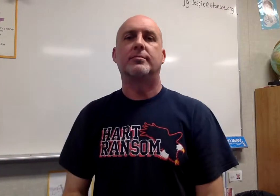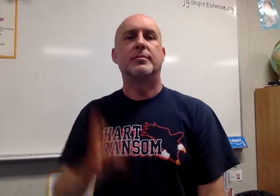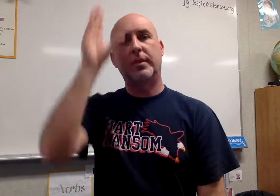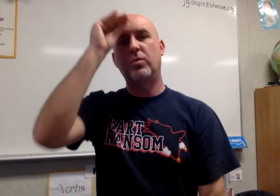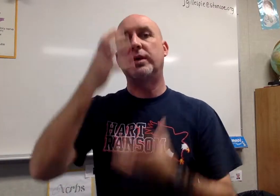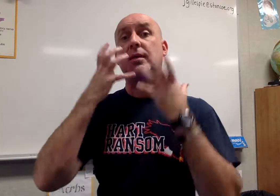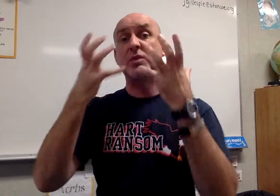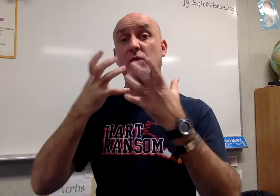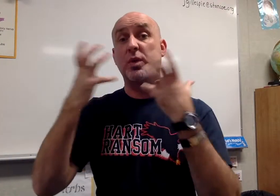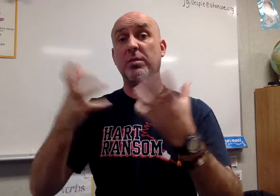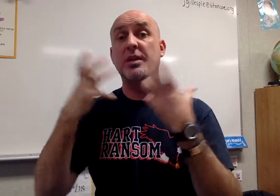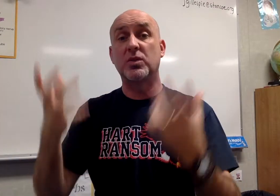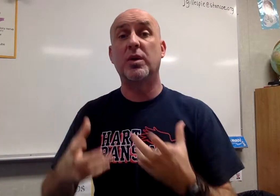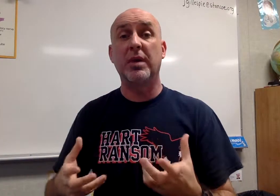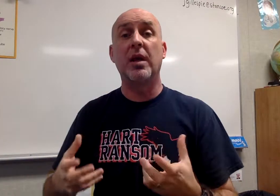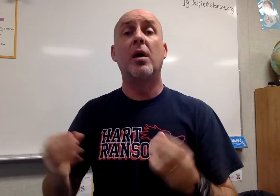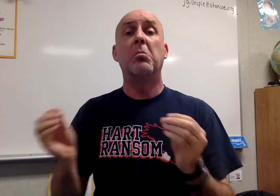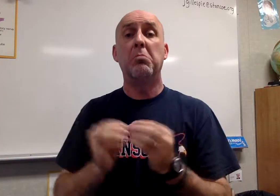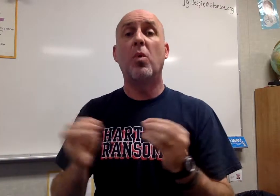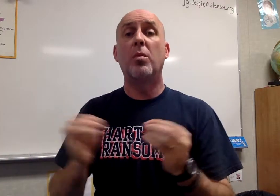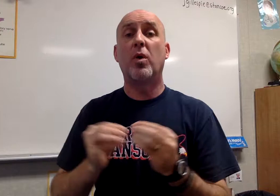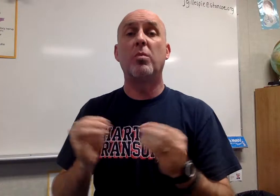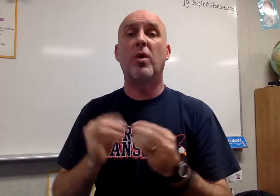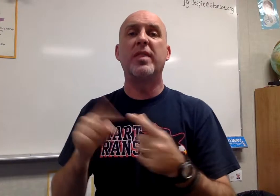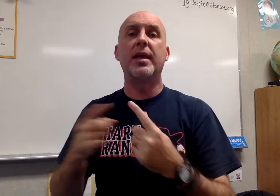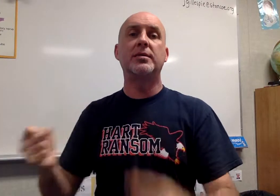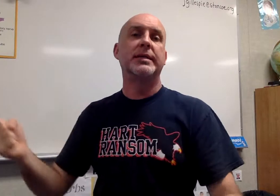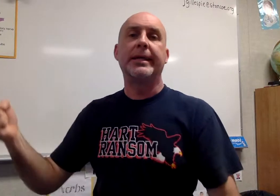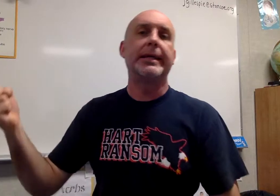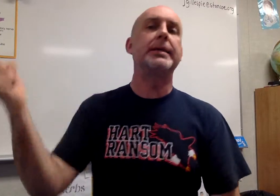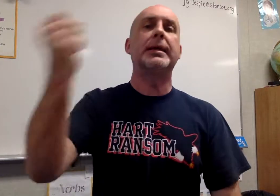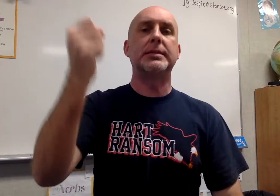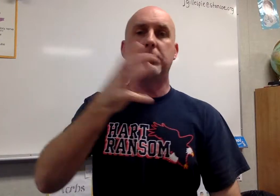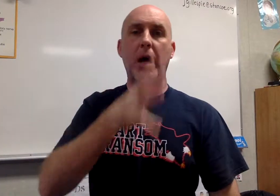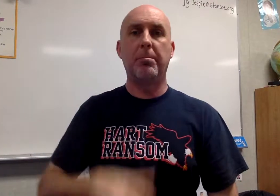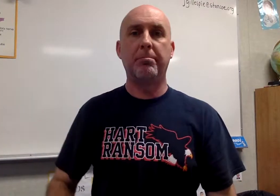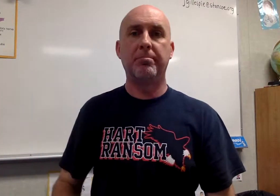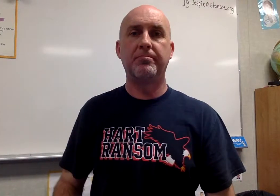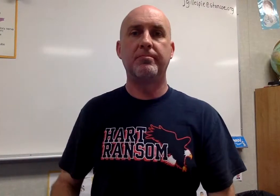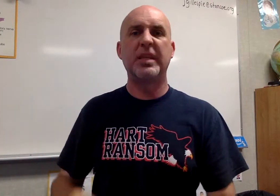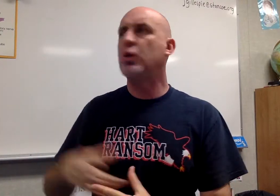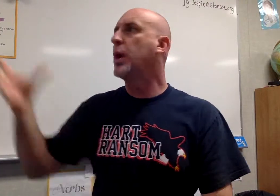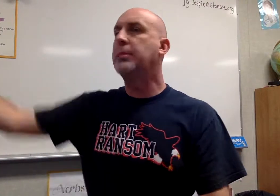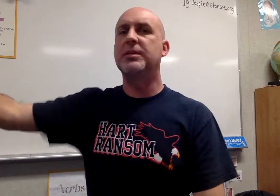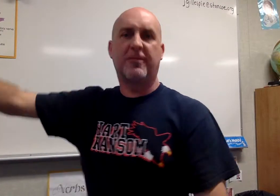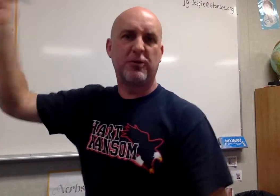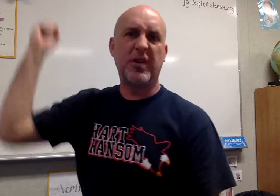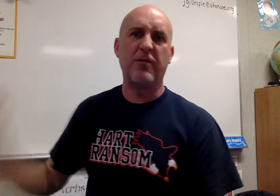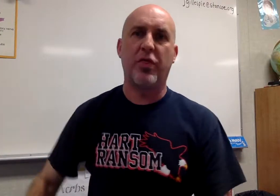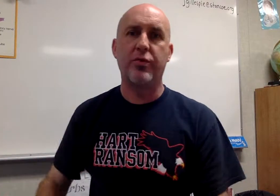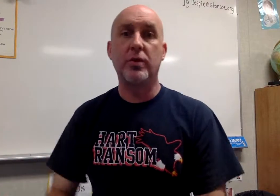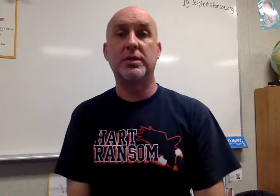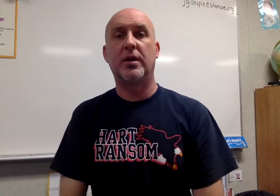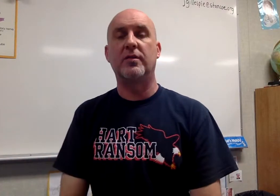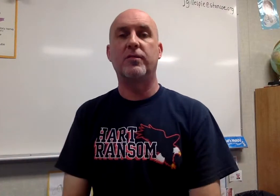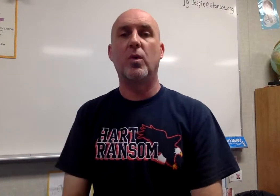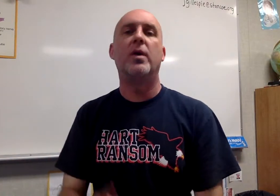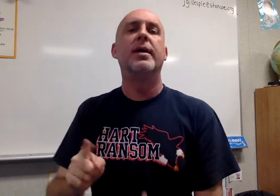And the boy keeps screaming and screaming. More and more. Then he hits mom. Then he grabs something from the shelf and throws it on the floor.